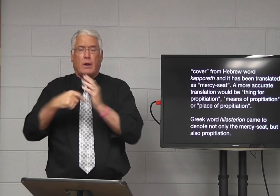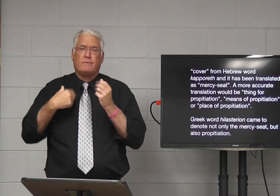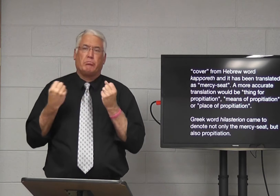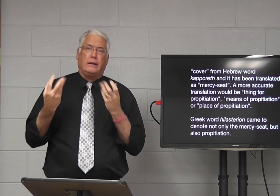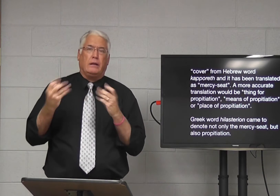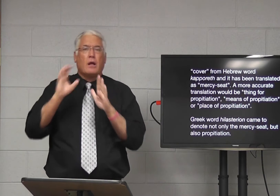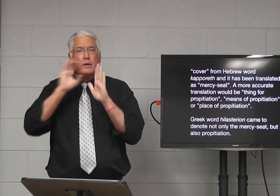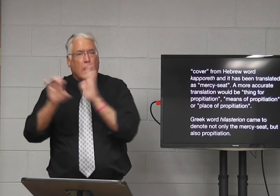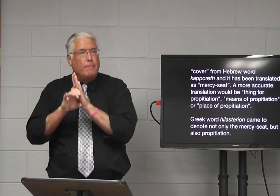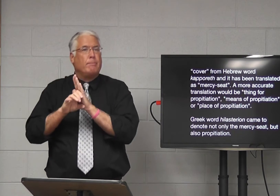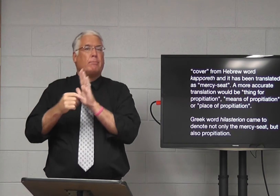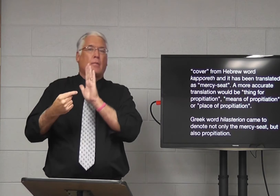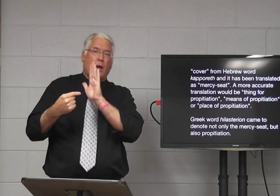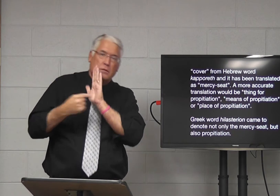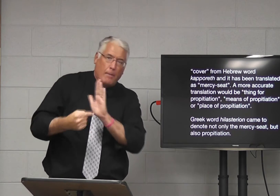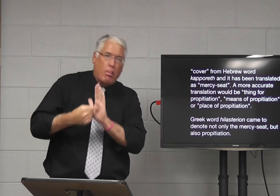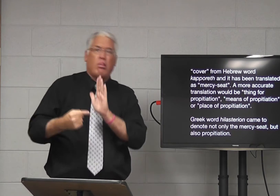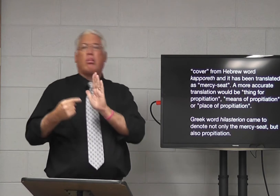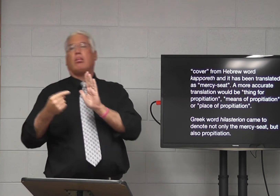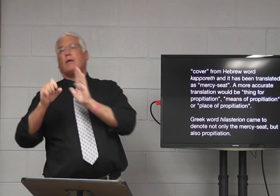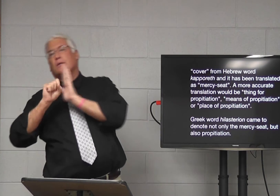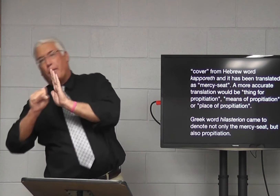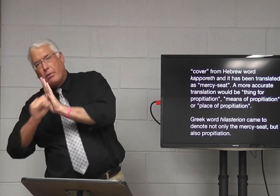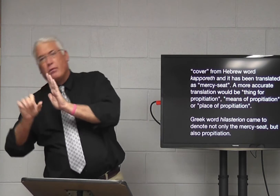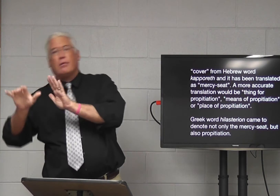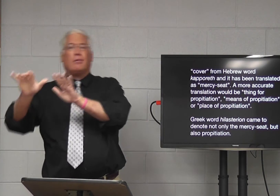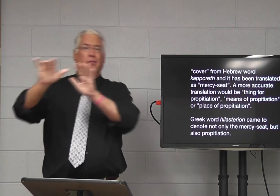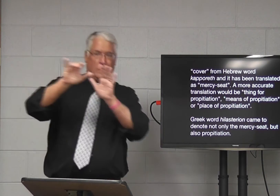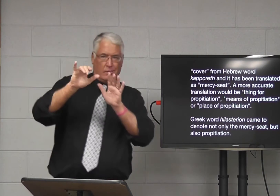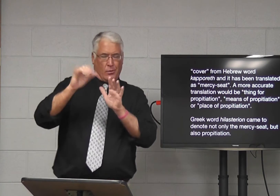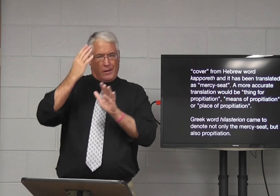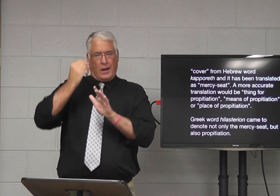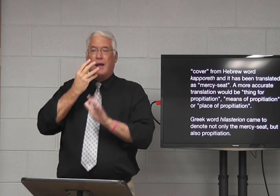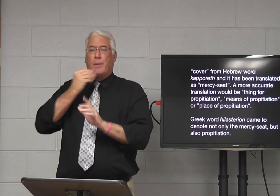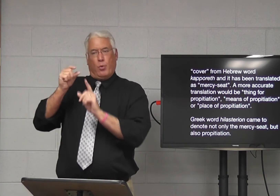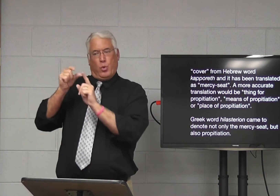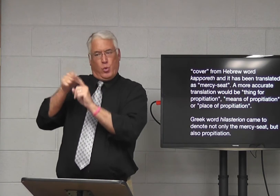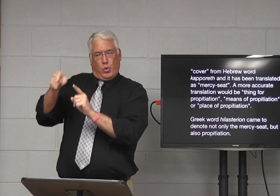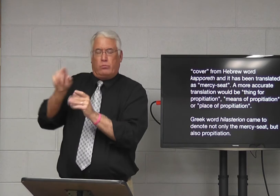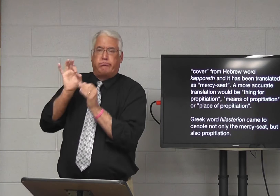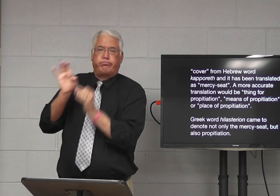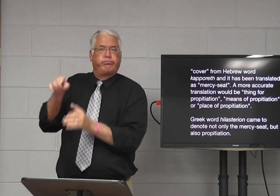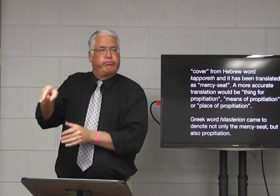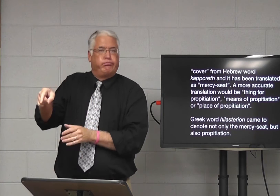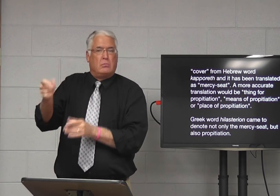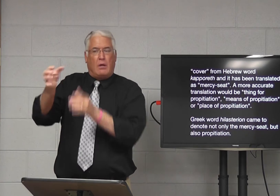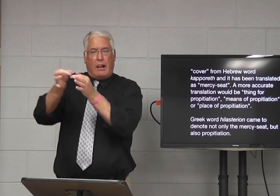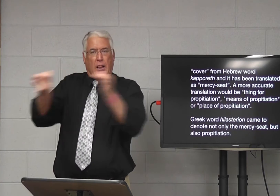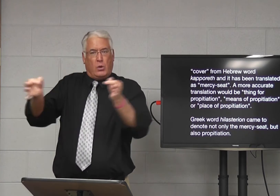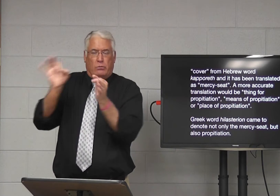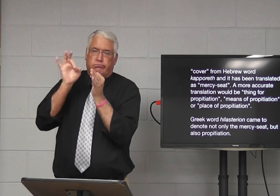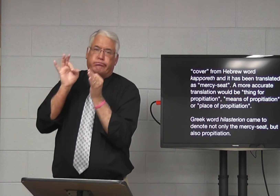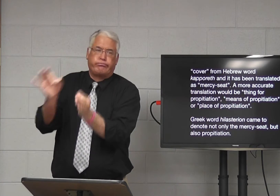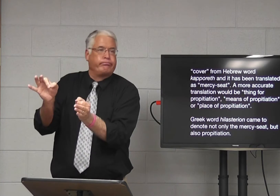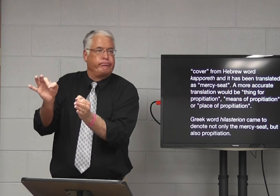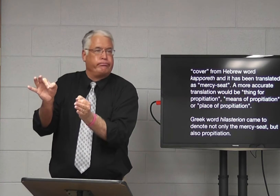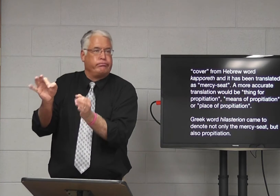And like the Old Testament has many pictures and examples. And so the Hebrew language is perfect